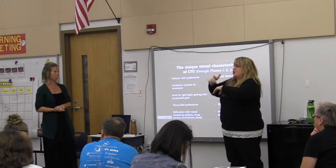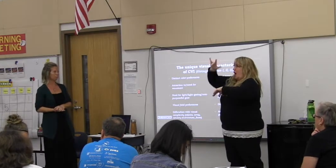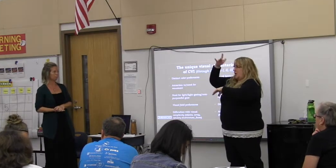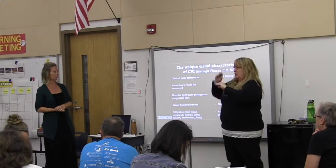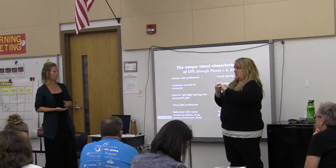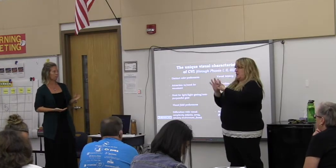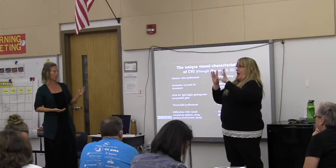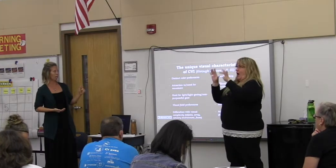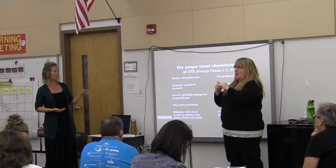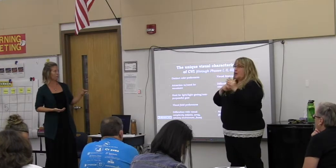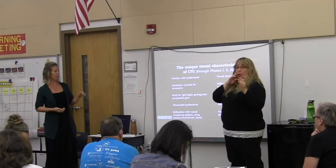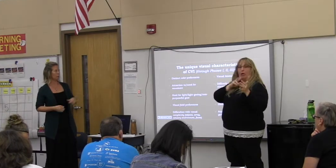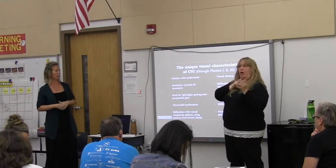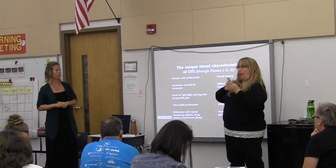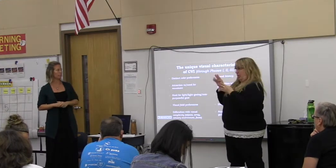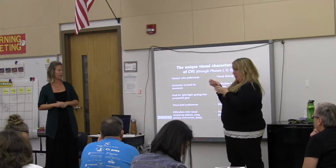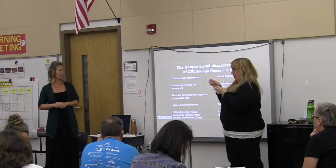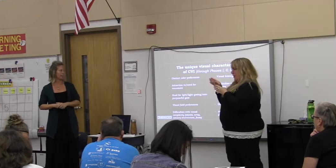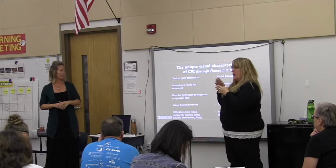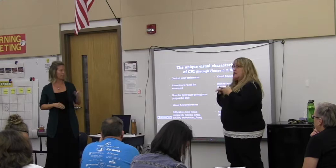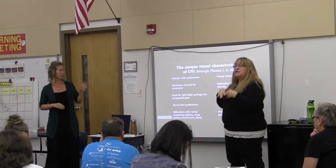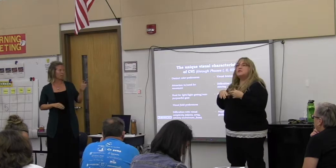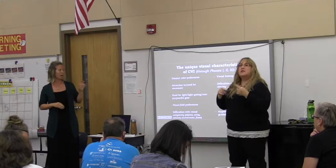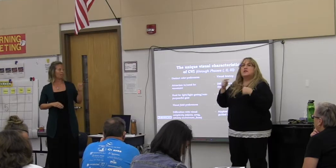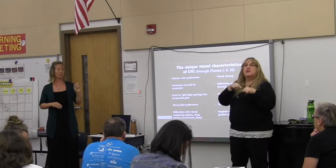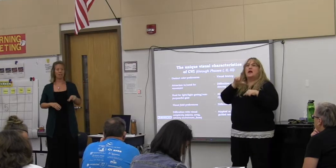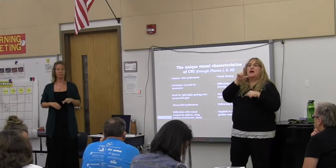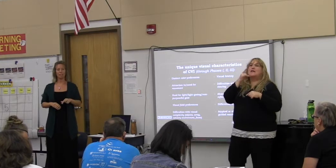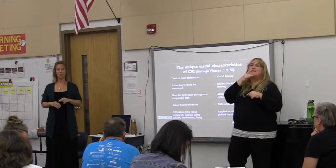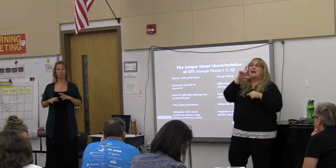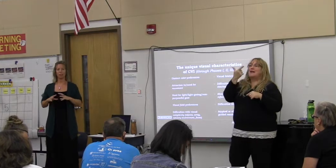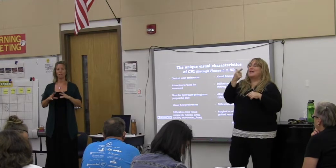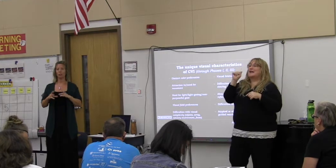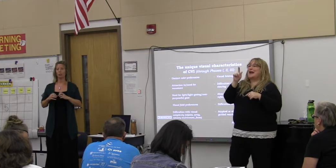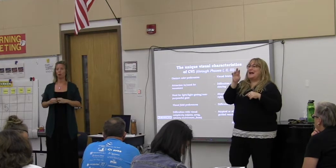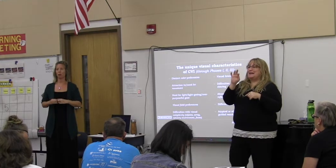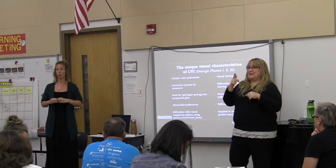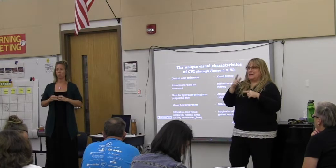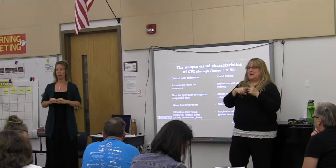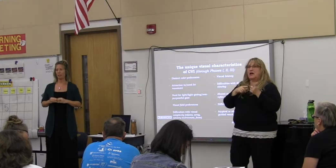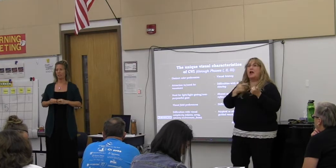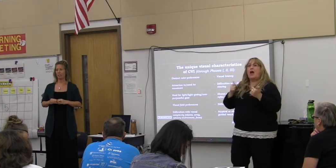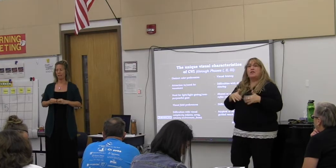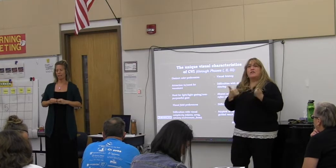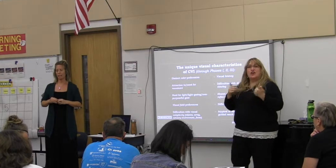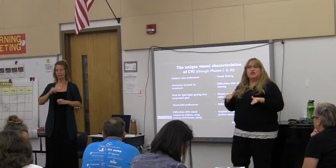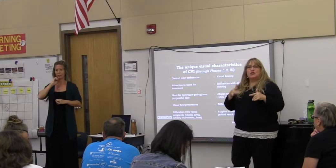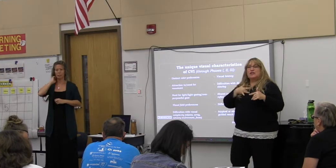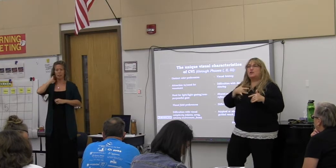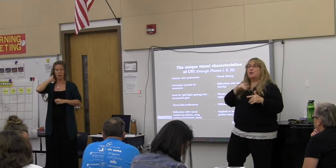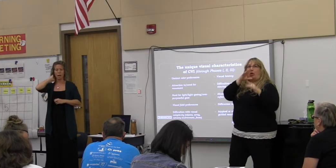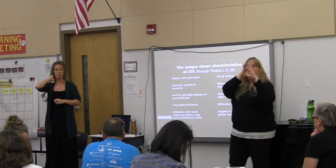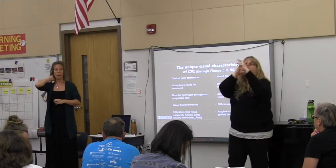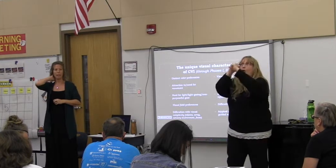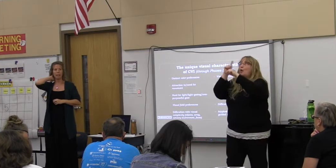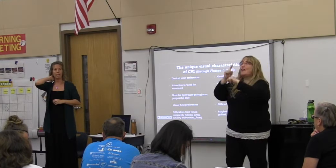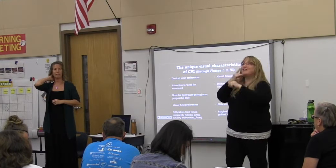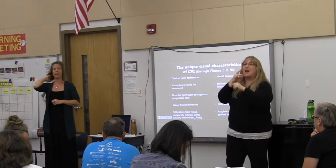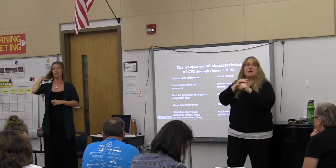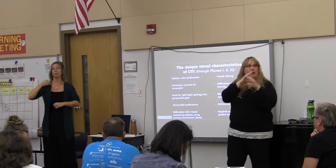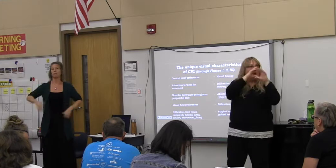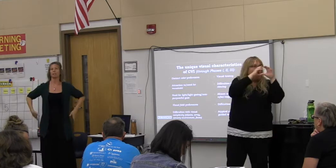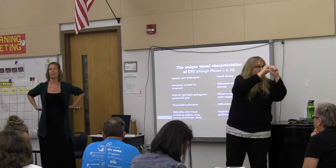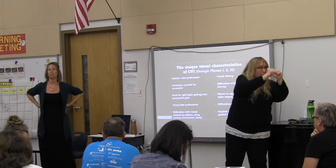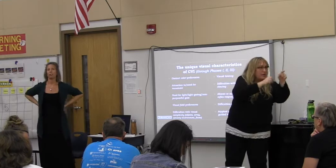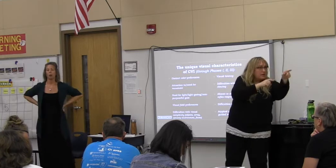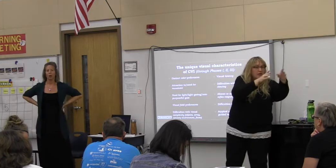Okay? Back to light gazing. A lot of these little ones are going to be drawn towards wherever the light is. I could